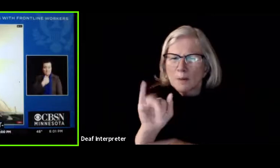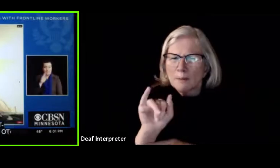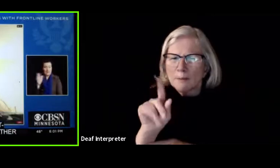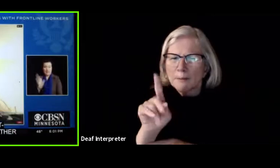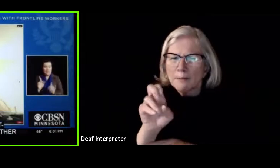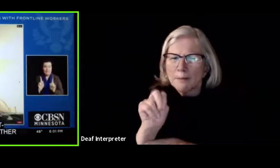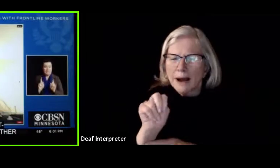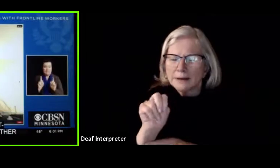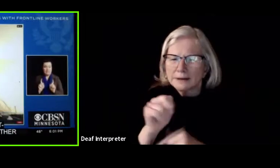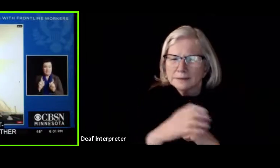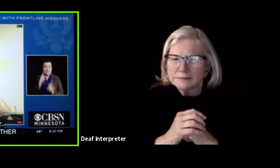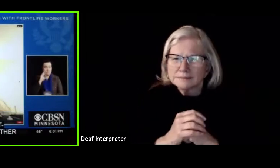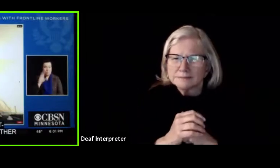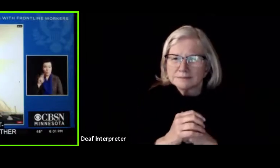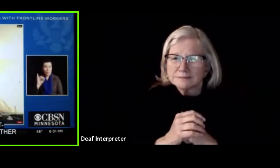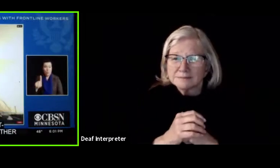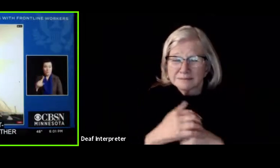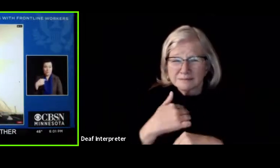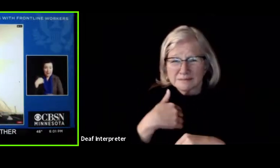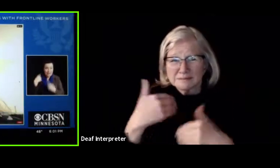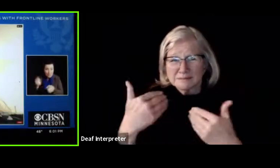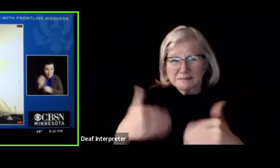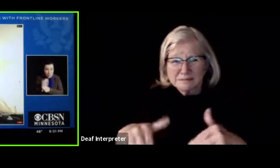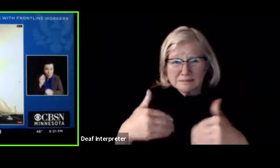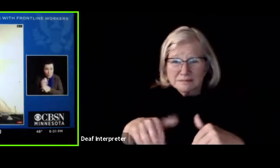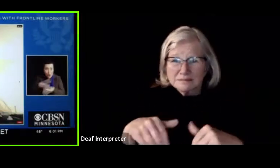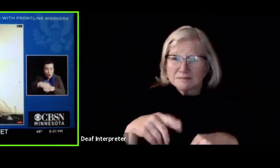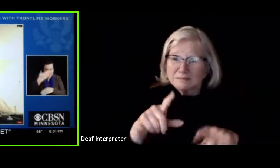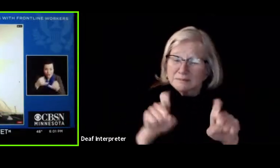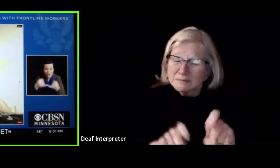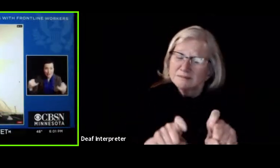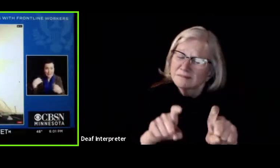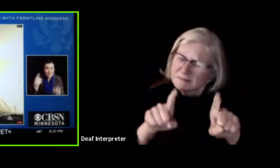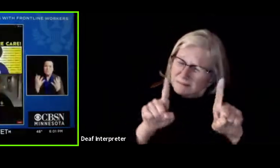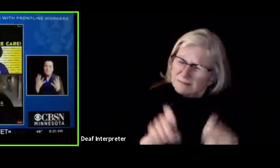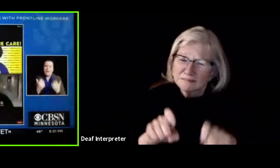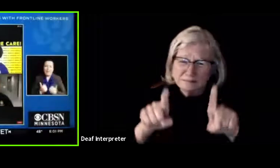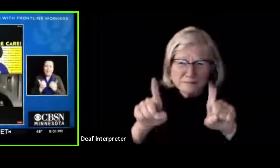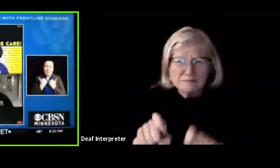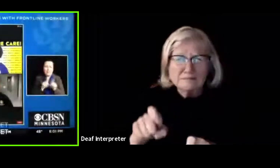ICU since February? You're kidding me. No.